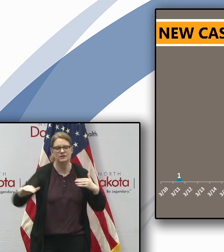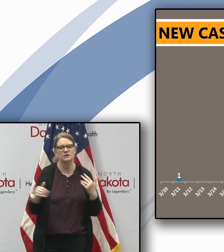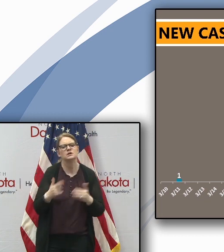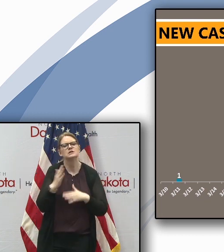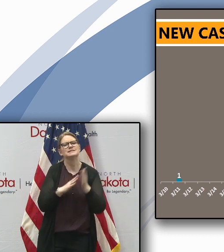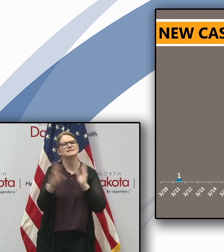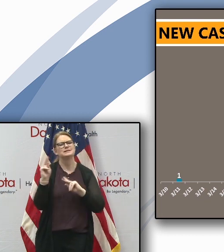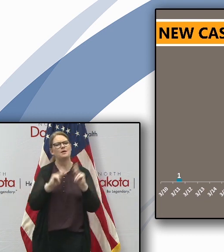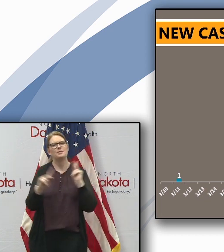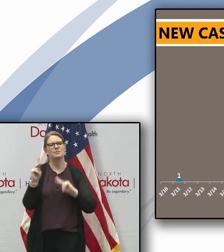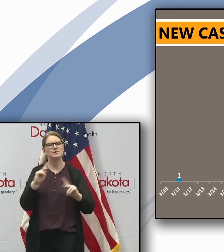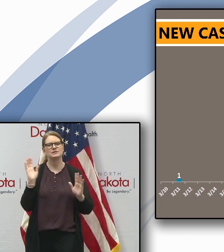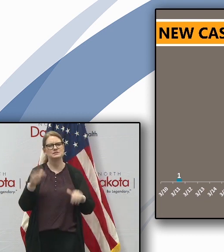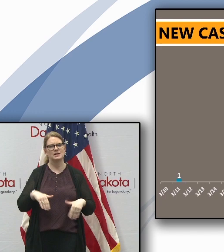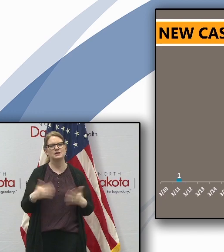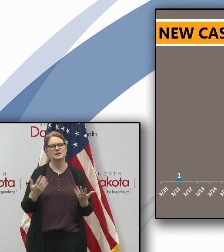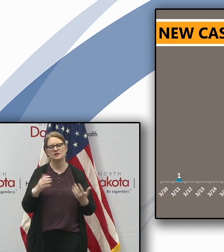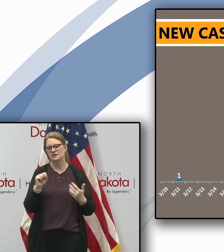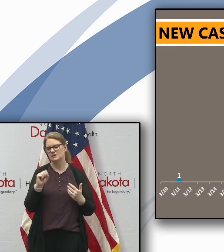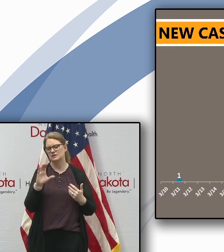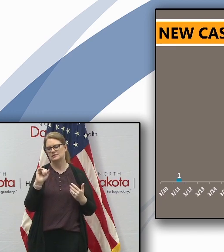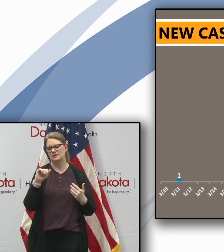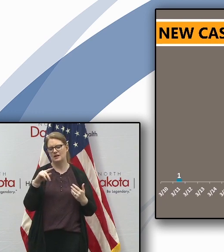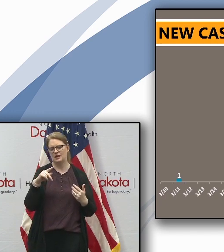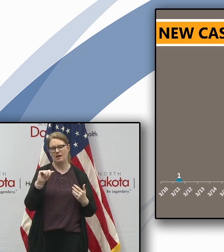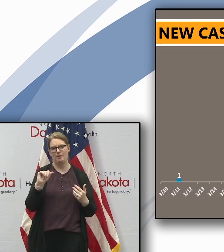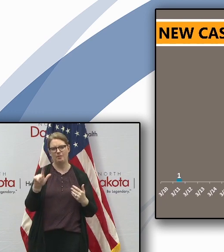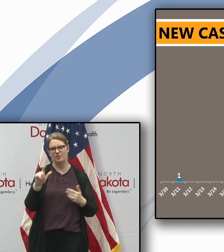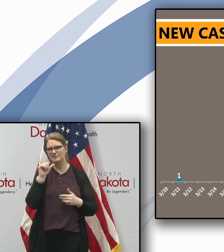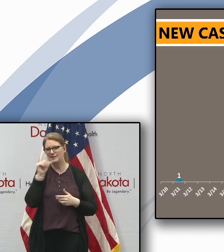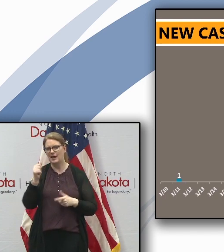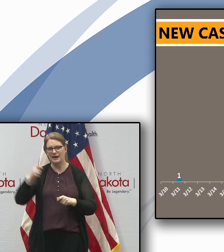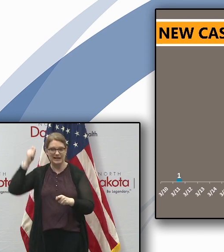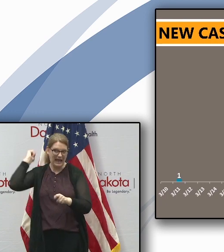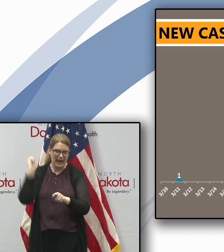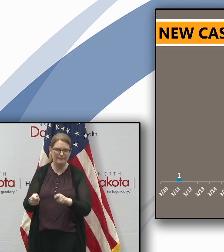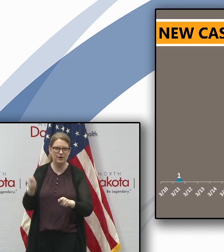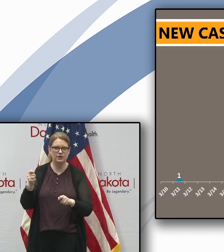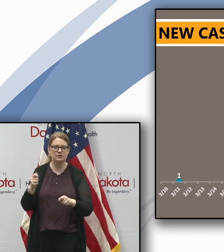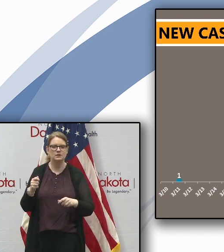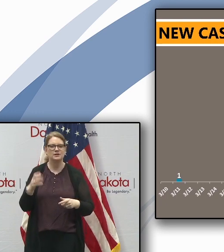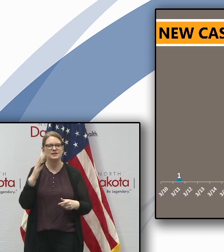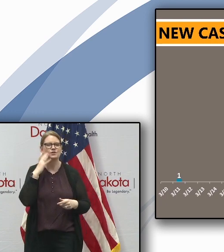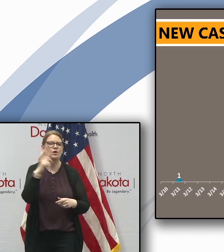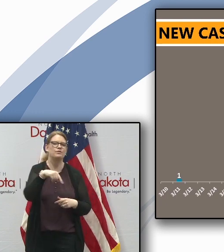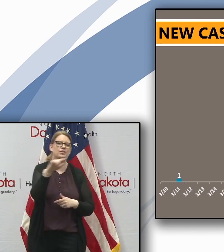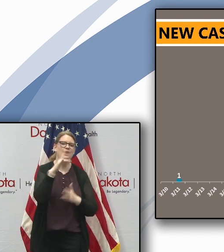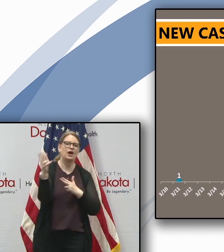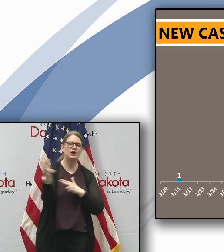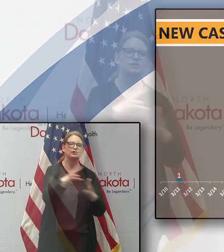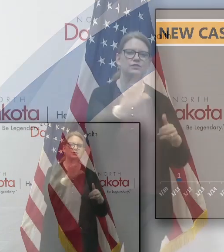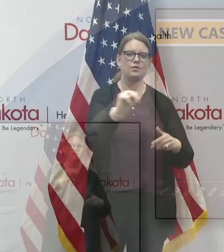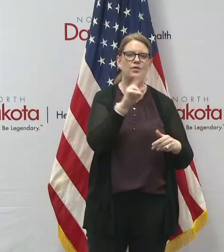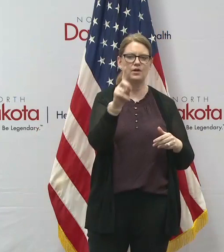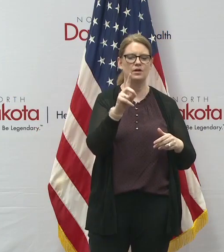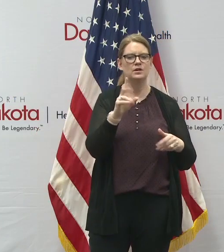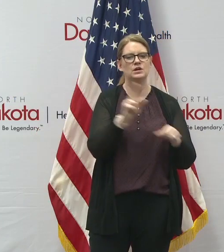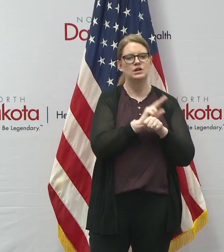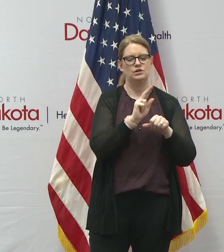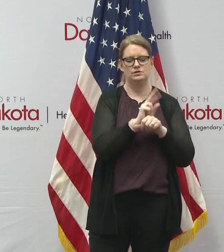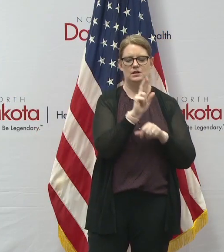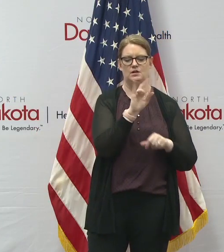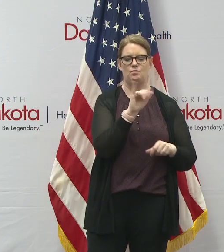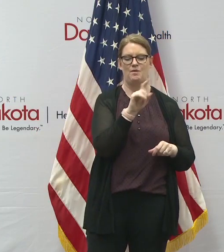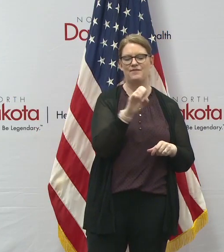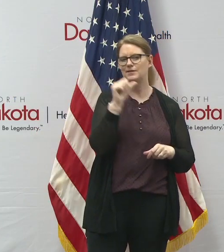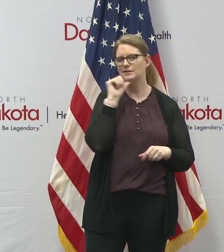we're using scalpel, not a sledgehammer. For those many hunters in North Dakota would know that we're using a rifle and not a